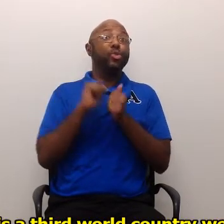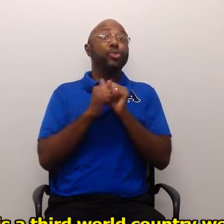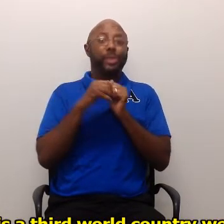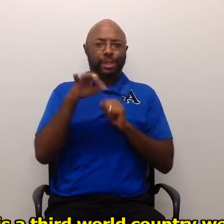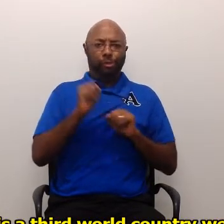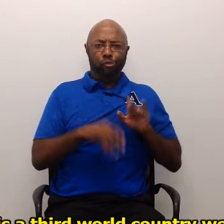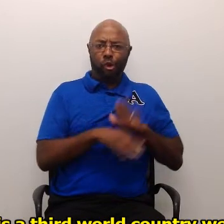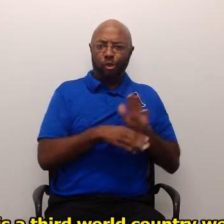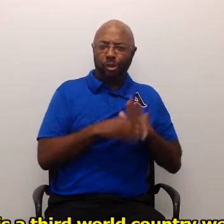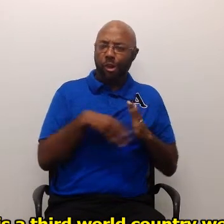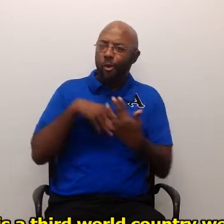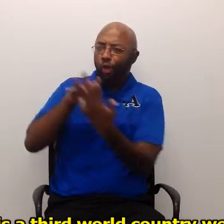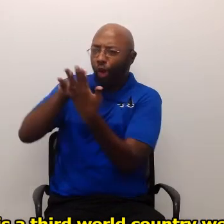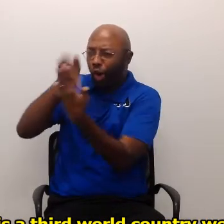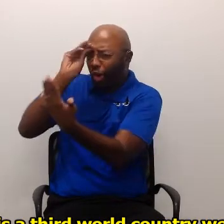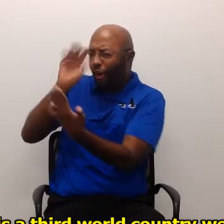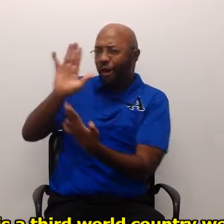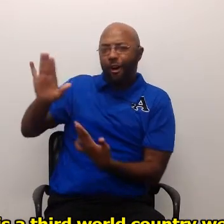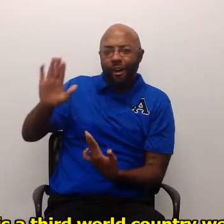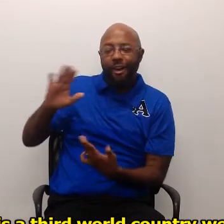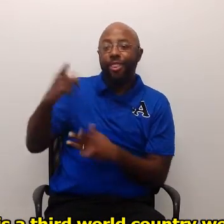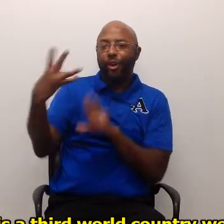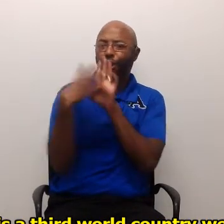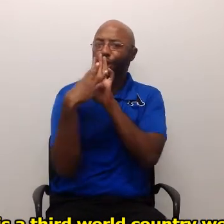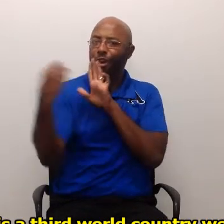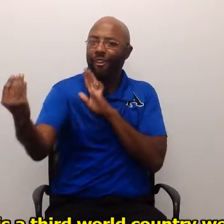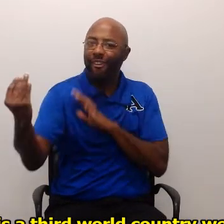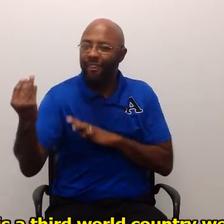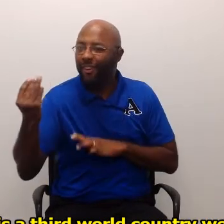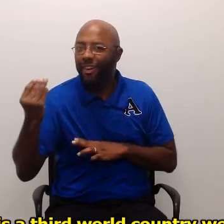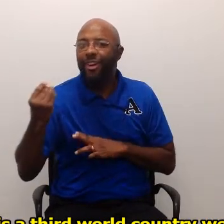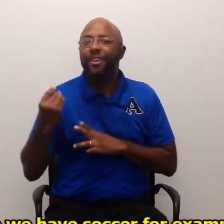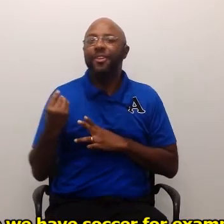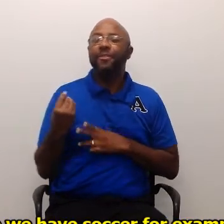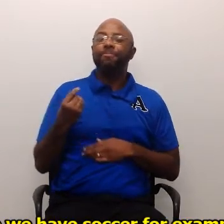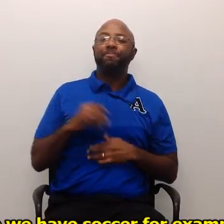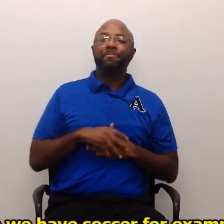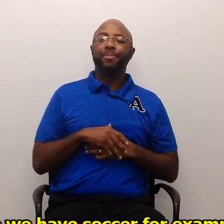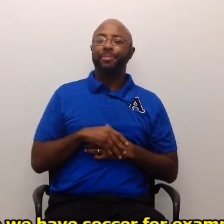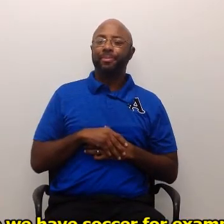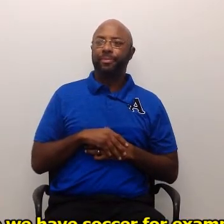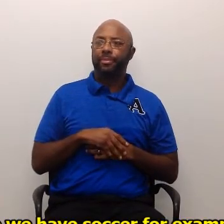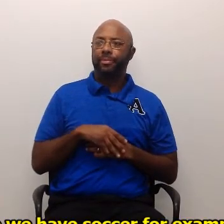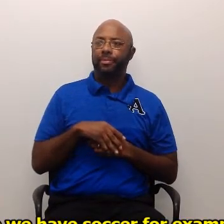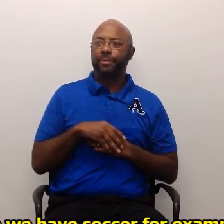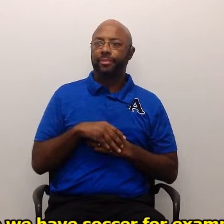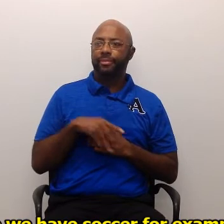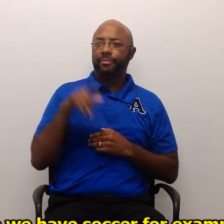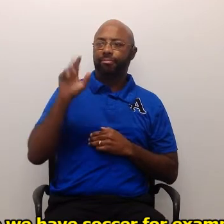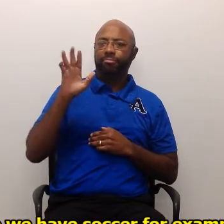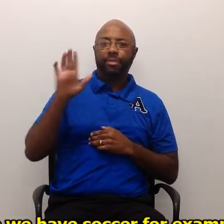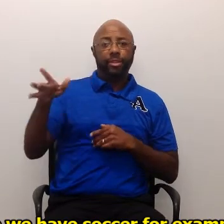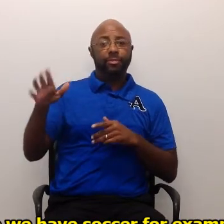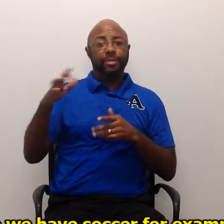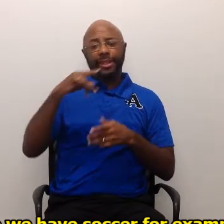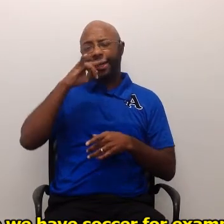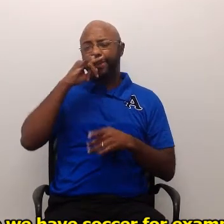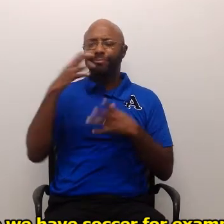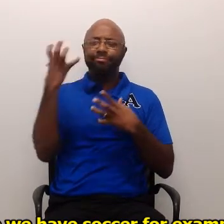country, we want to make sure that we have all these different sports available for the students. So we have soccer, for example, that's really popular